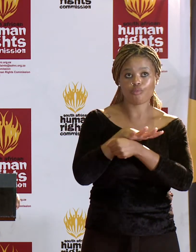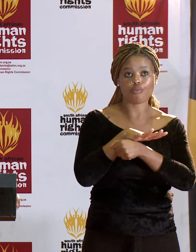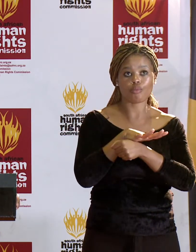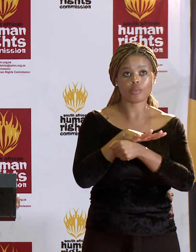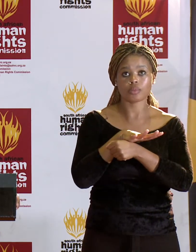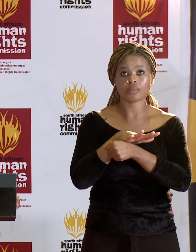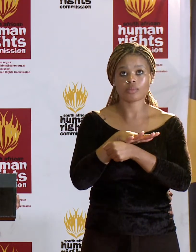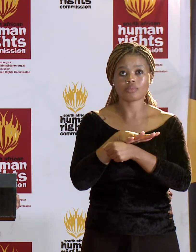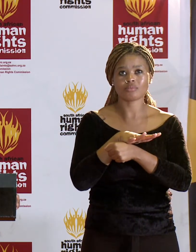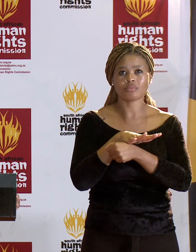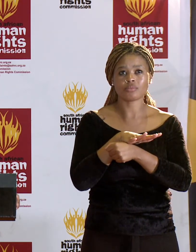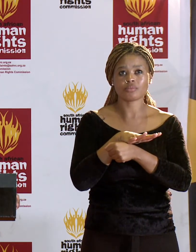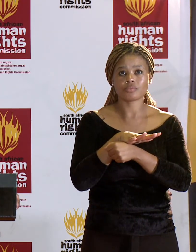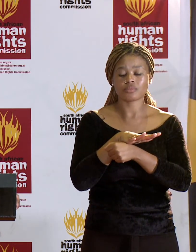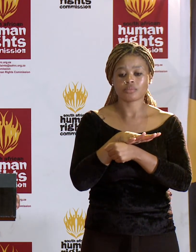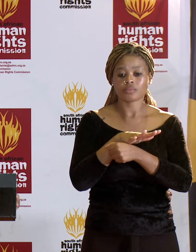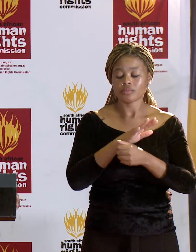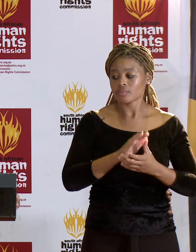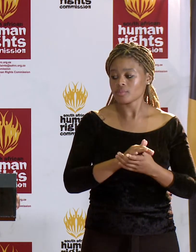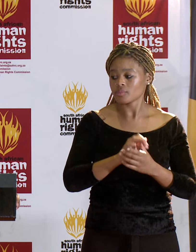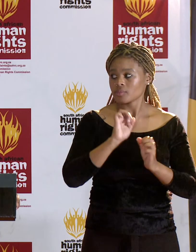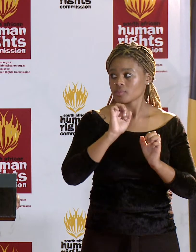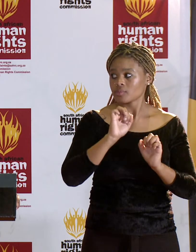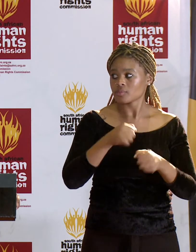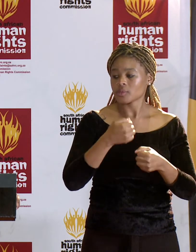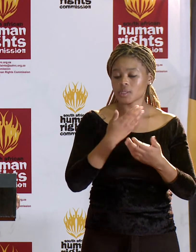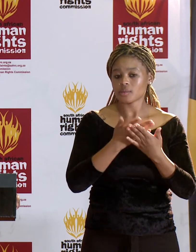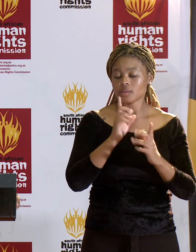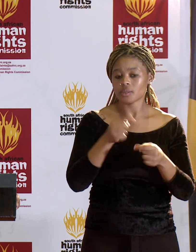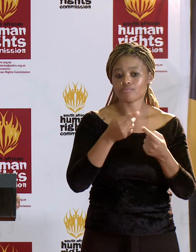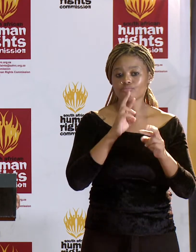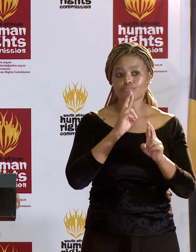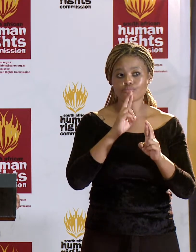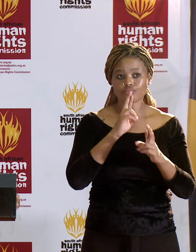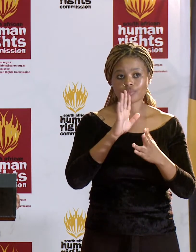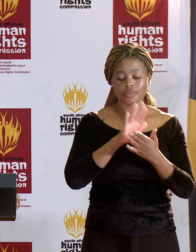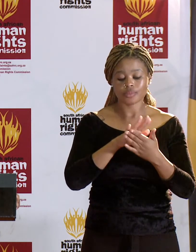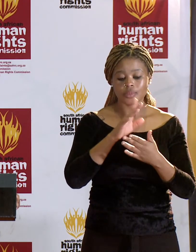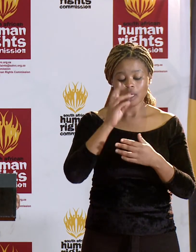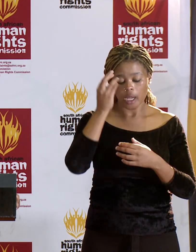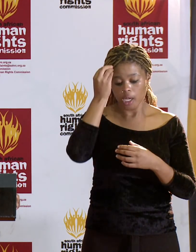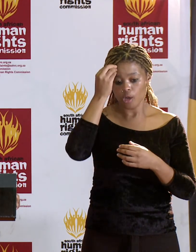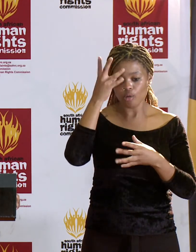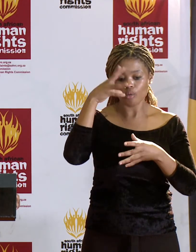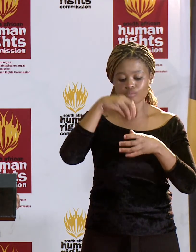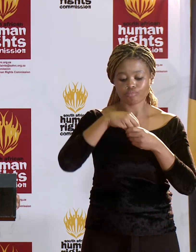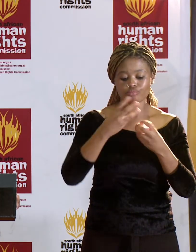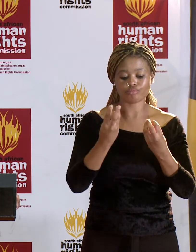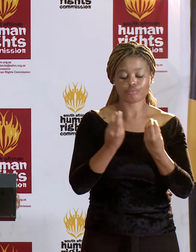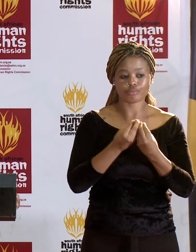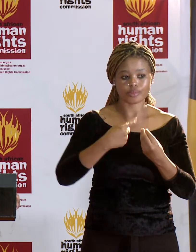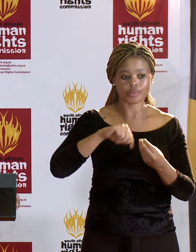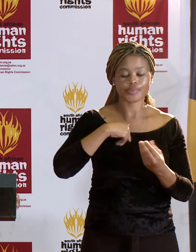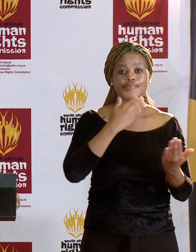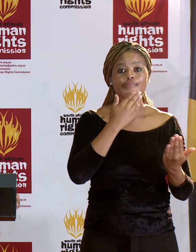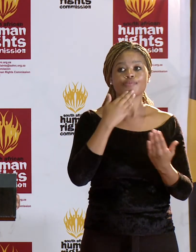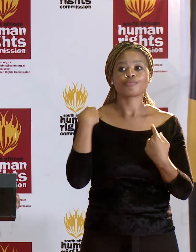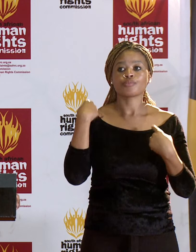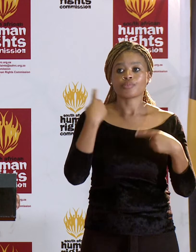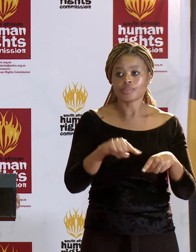like the auditorium. Hi to all of you. I know you can't respond, but we know you're here with us. And thank you for coming.